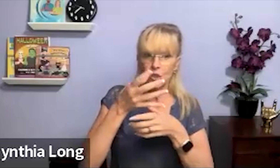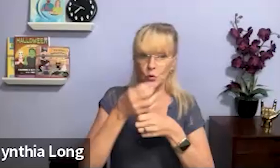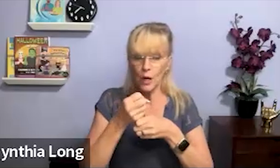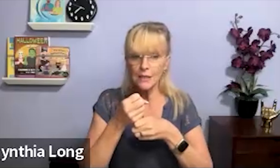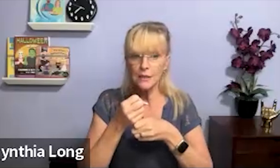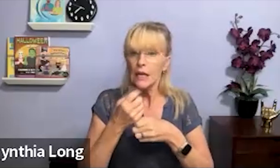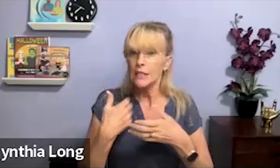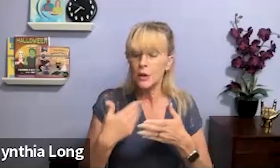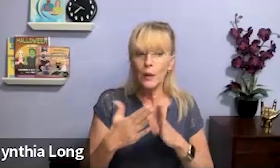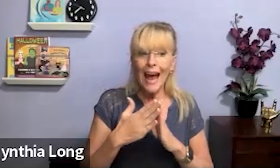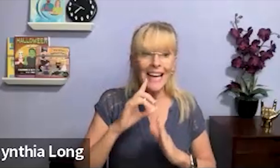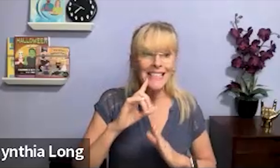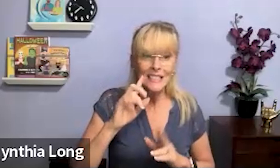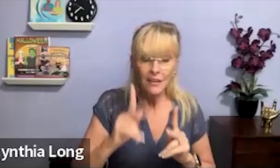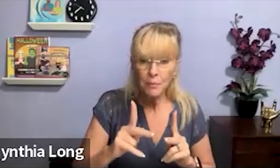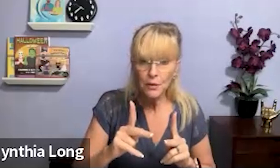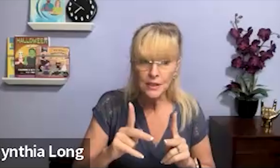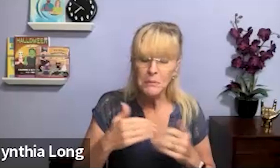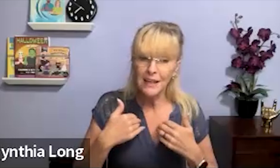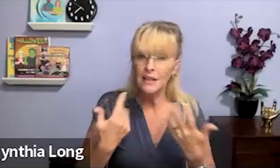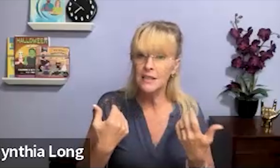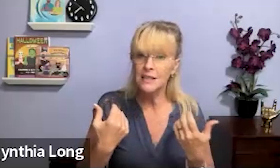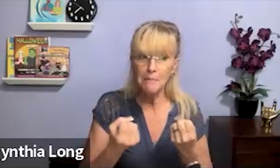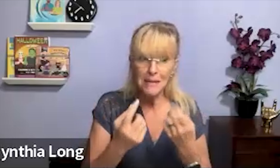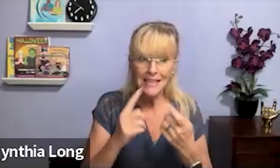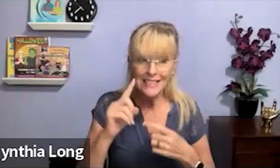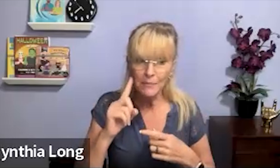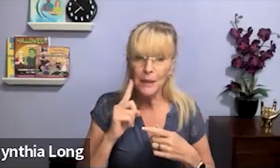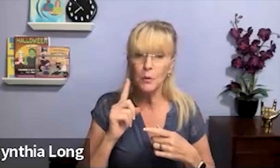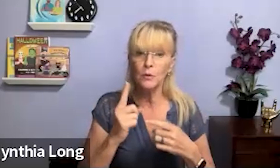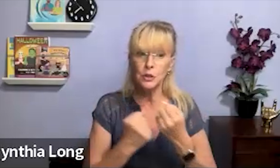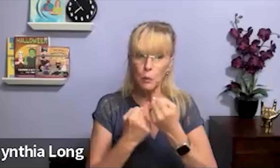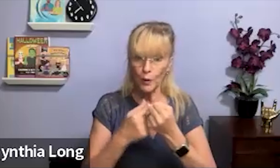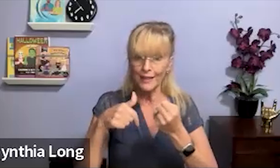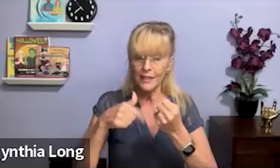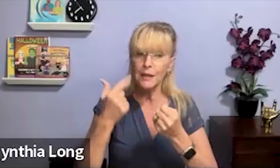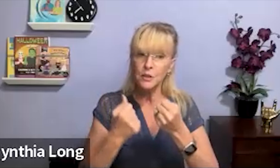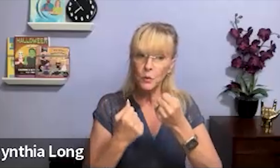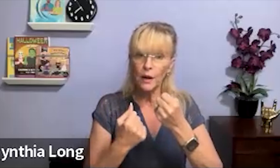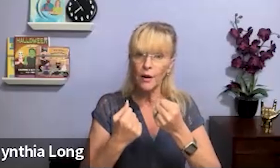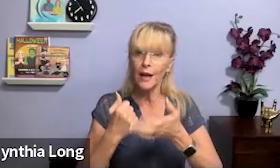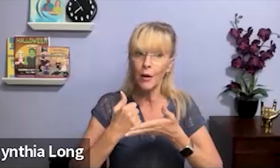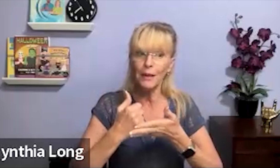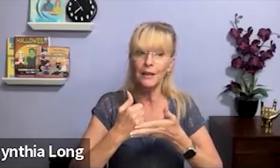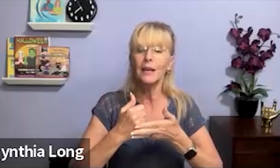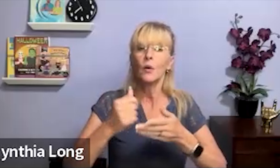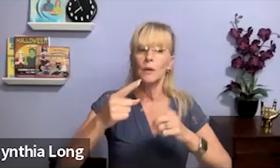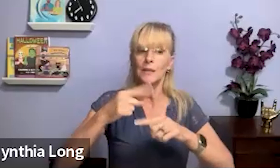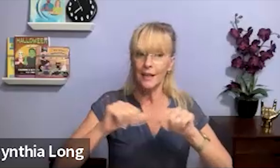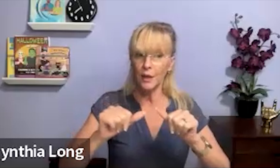and trust? And so we asked a deaf person, because many deaf people support this, because we are helping with sign